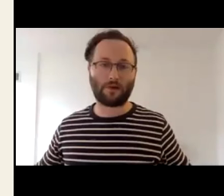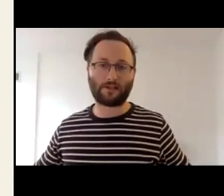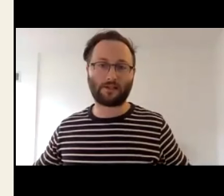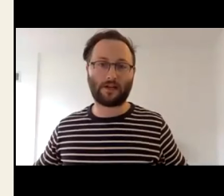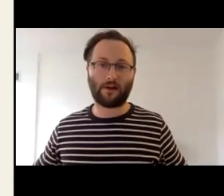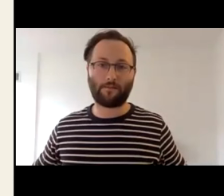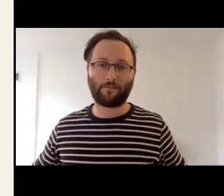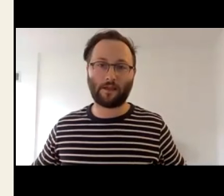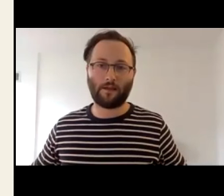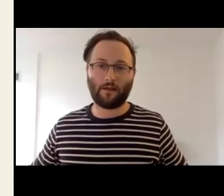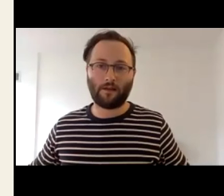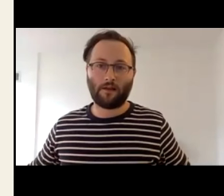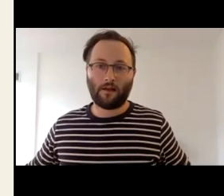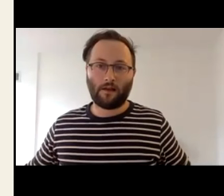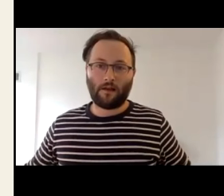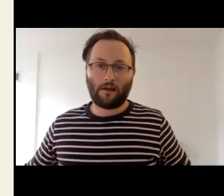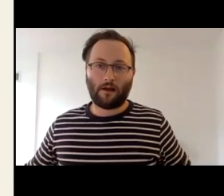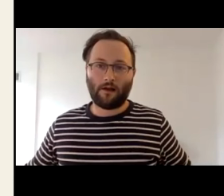super necessary.